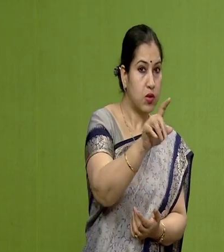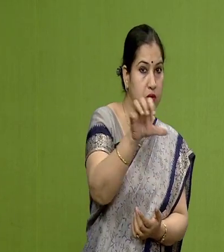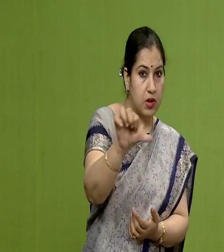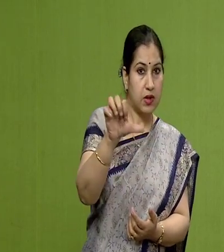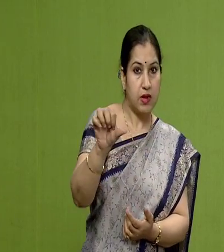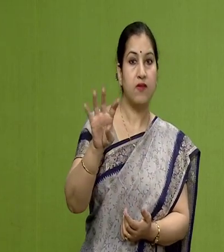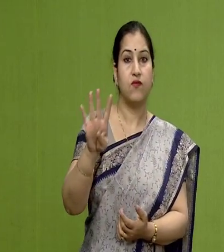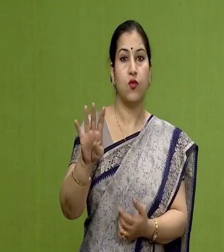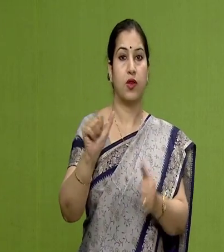1994.